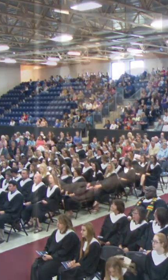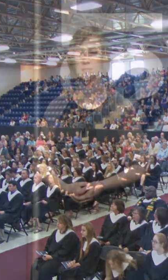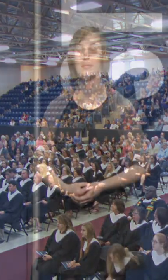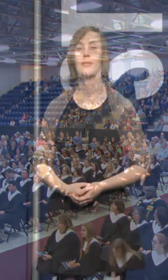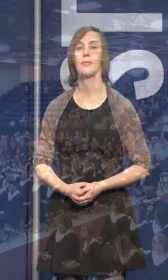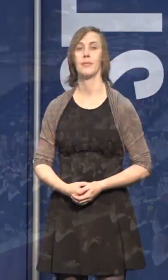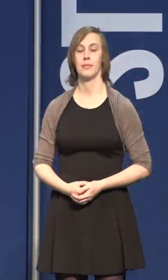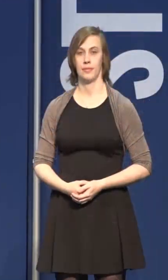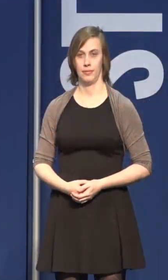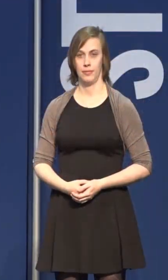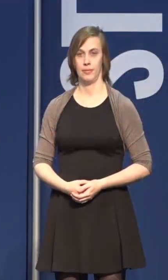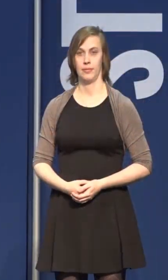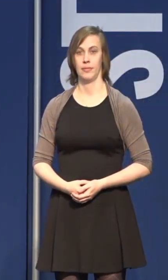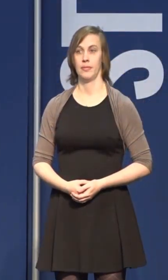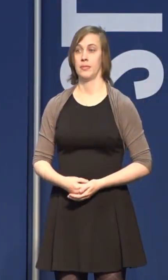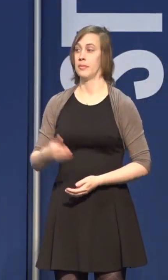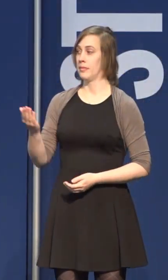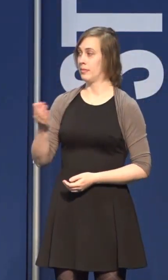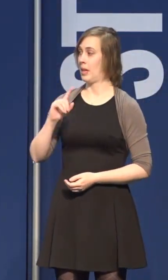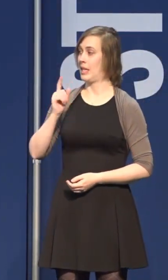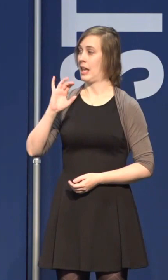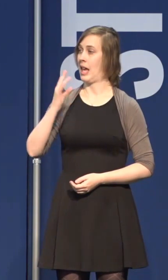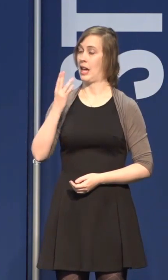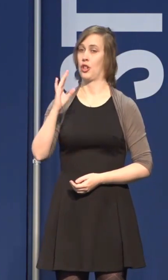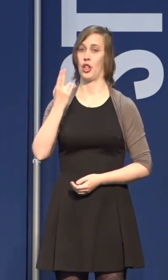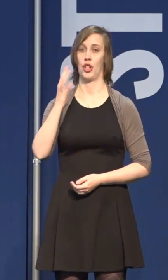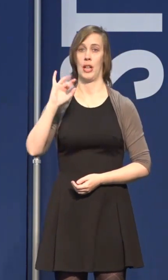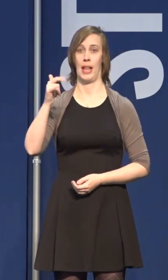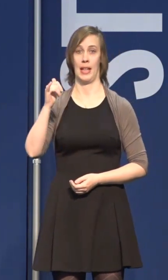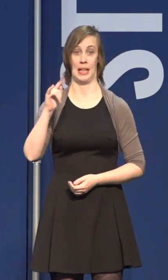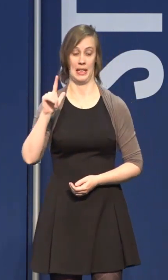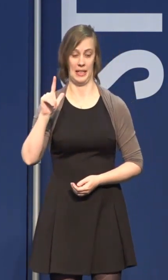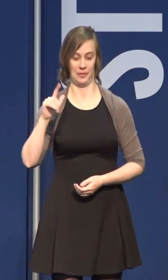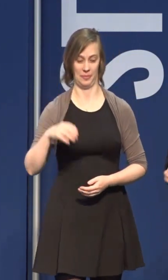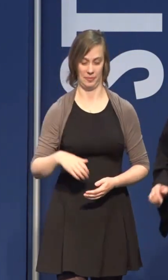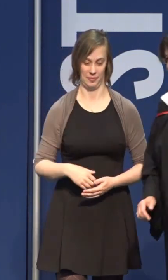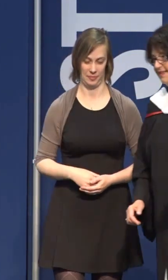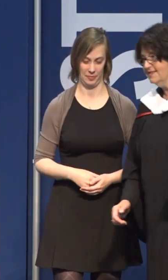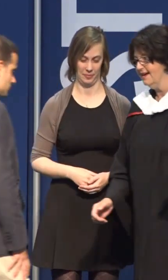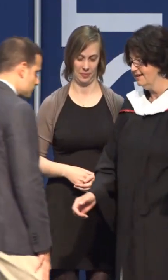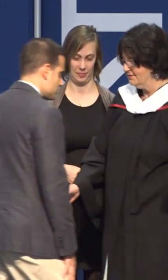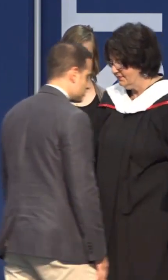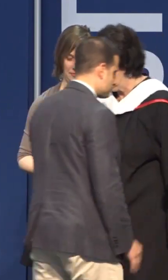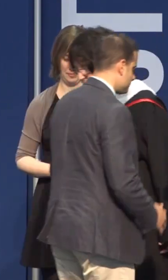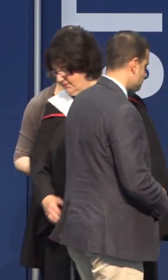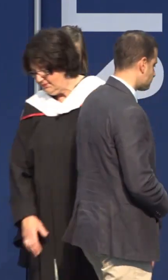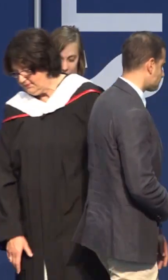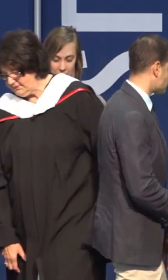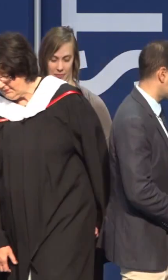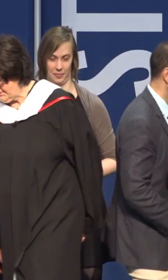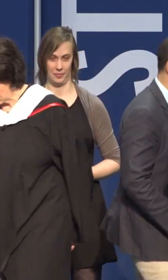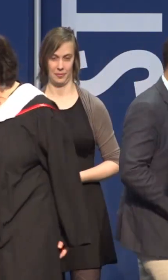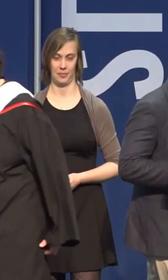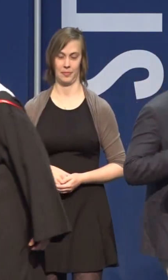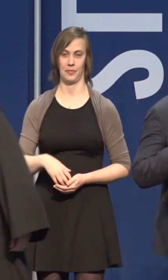Now I would like to invite Zach Churchill, MLA-elect for Yarmouth, to bring some greetings. Thank you.